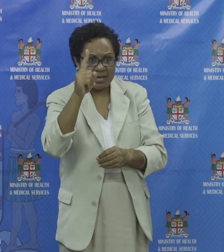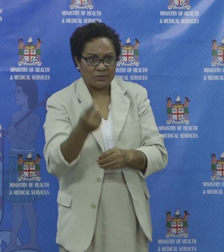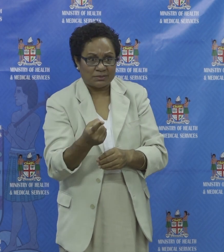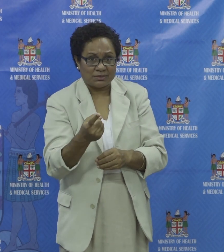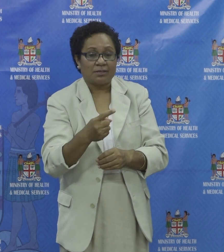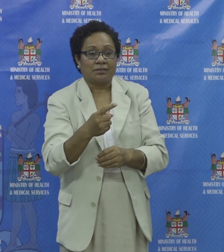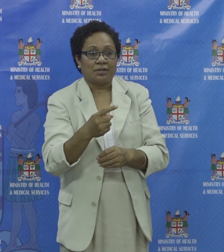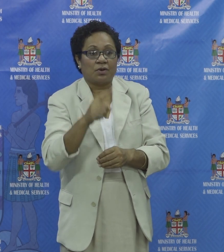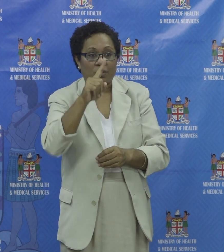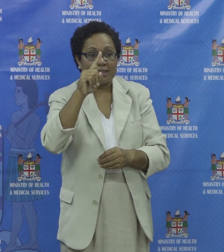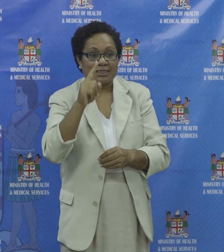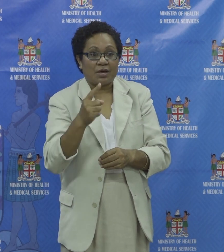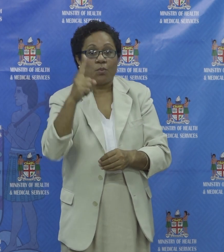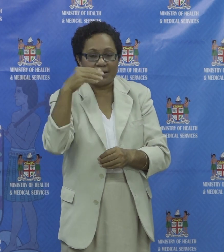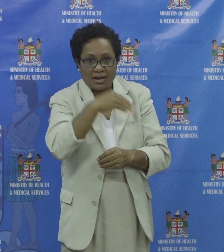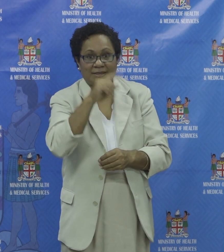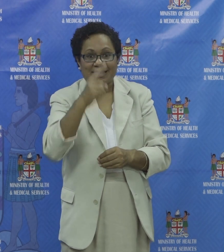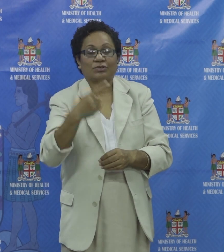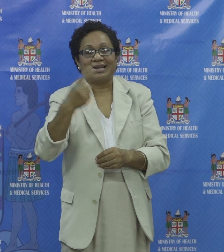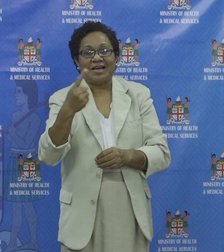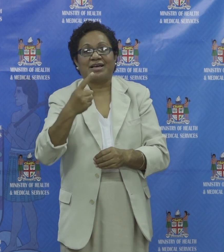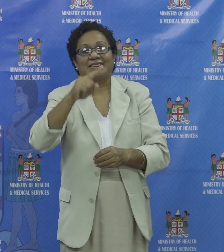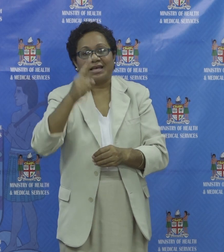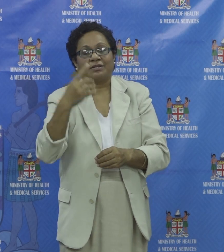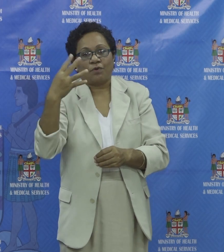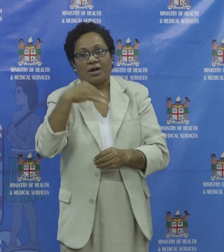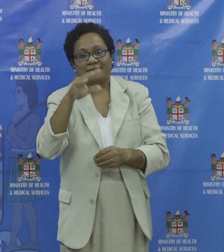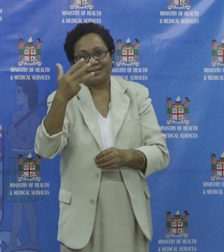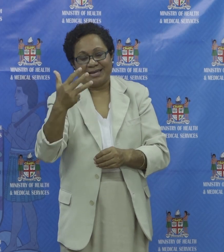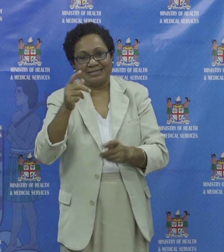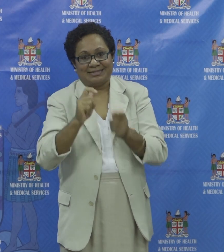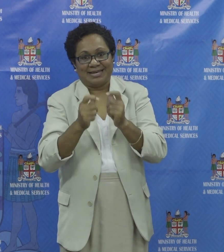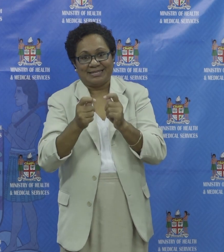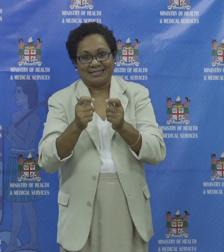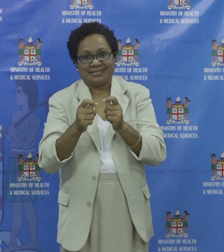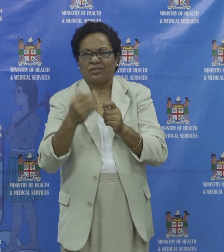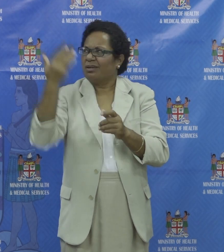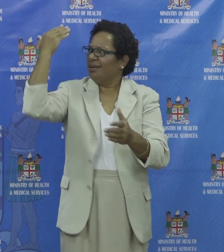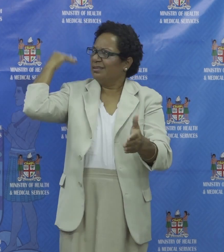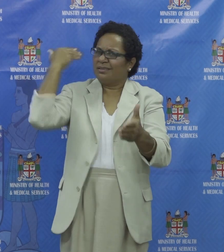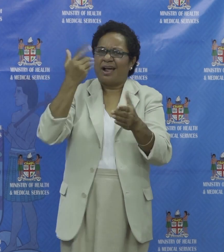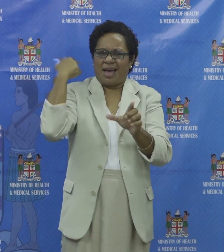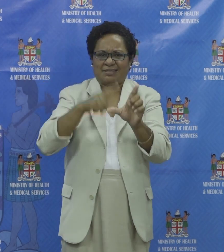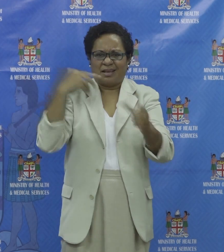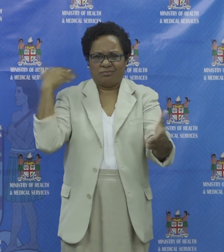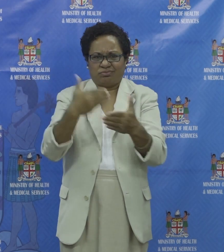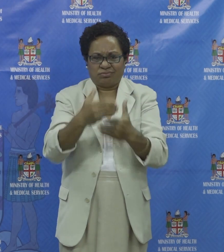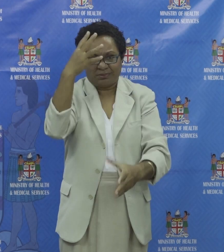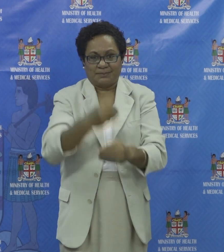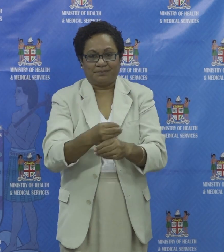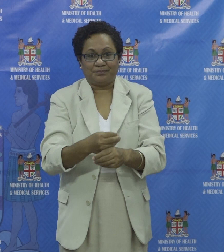and 11,479 tests in total since we started testing in early 2020. A total of